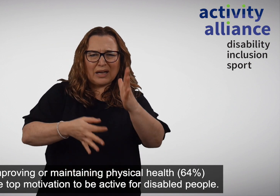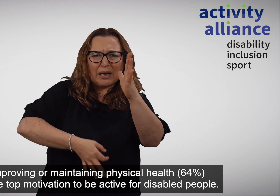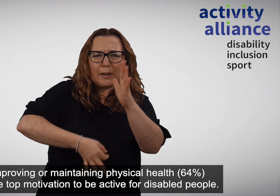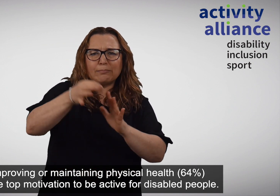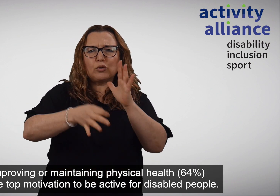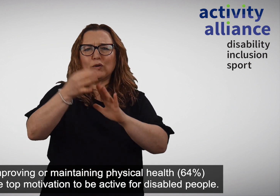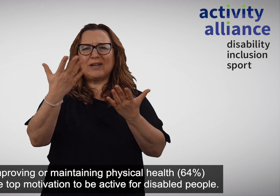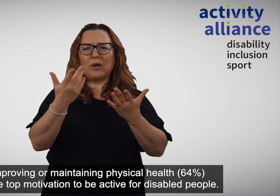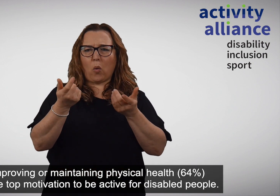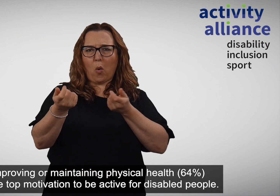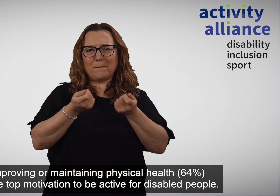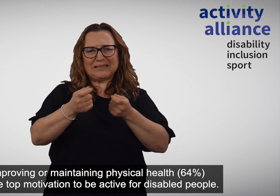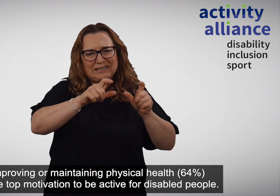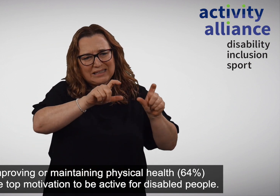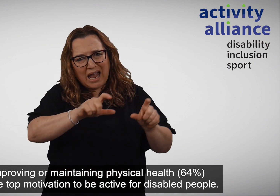Improving or maintaining physical health,